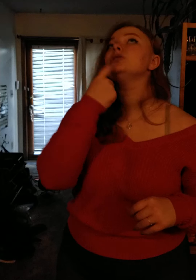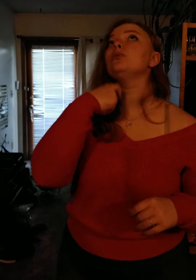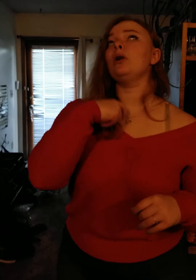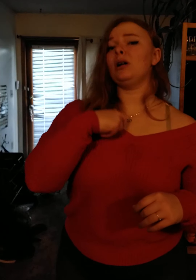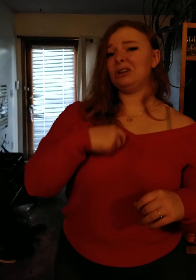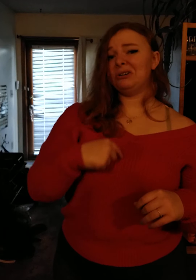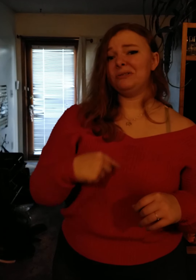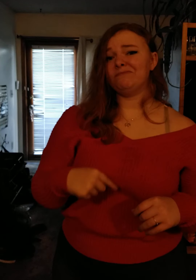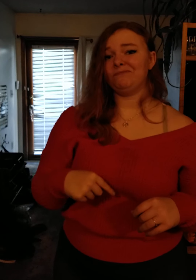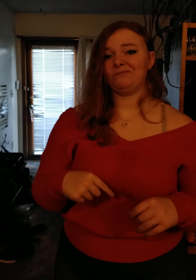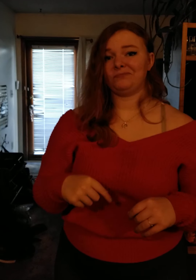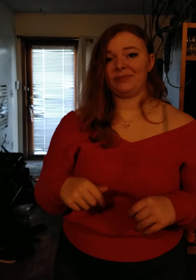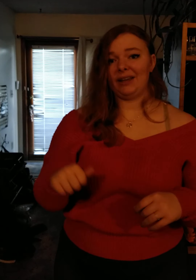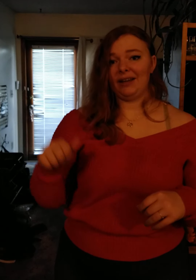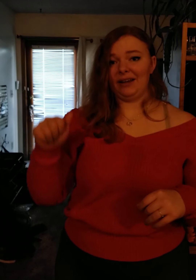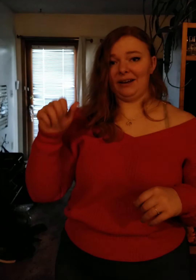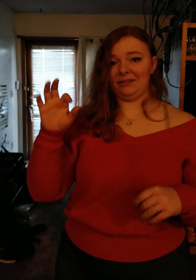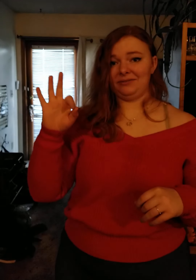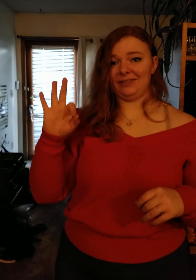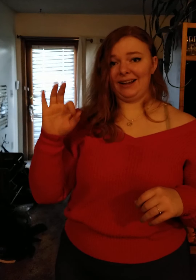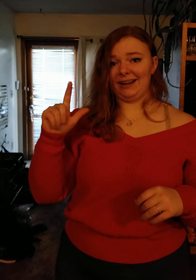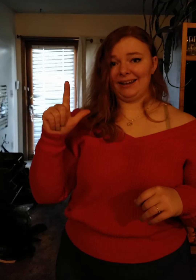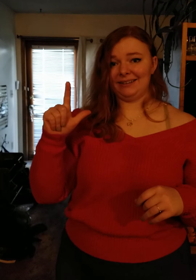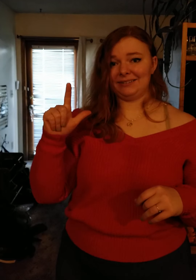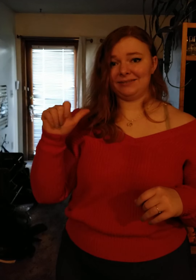swallowed a fly. 27.